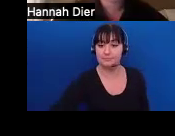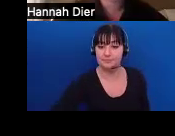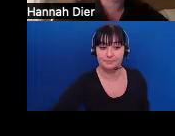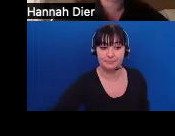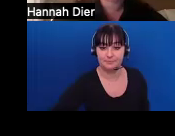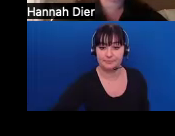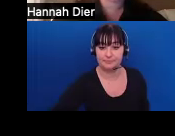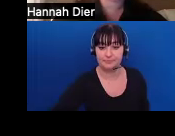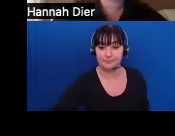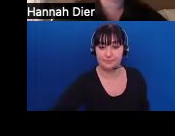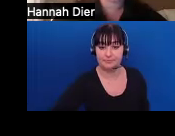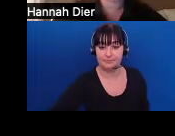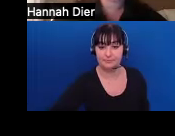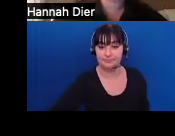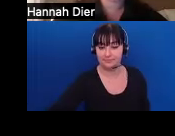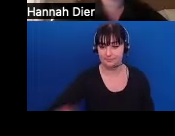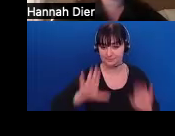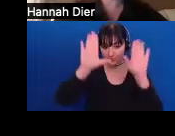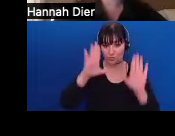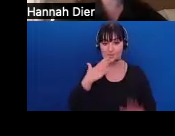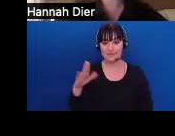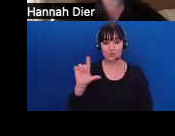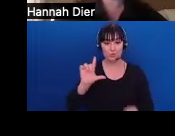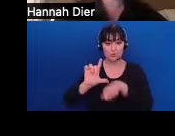Oh, great. Thank you, Laura.